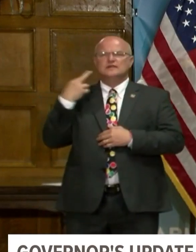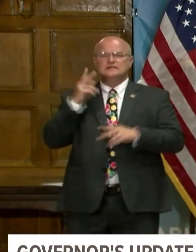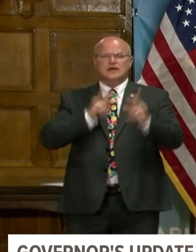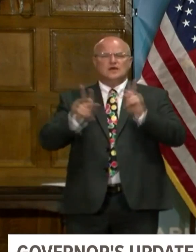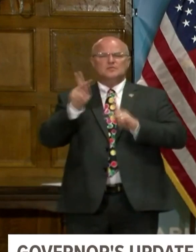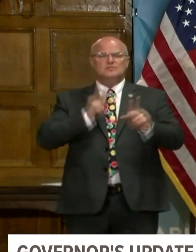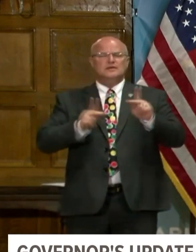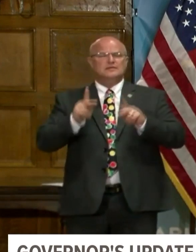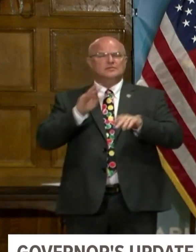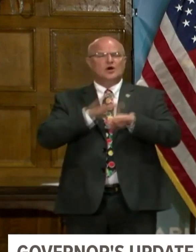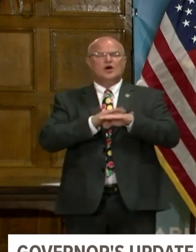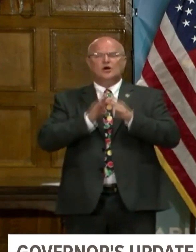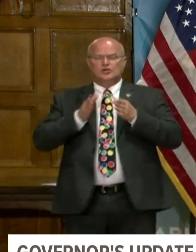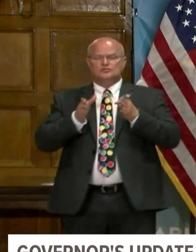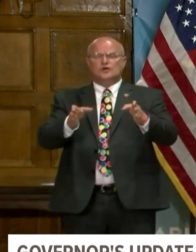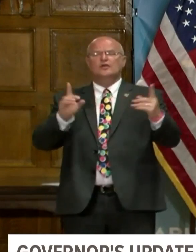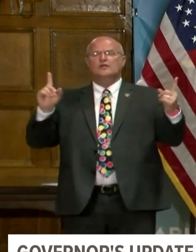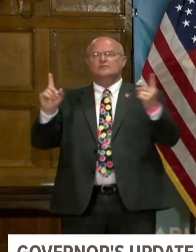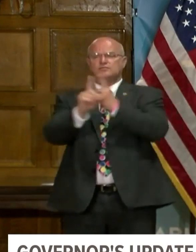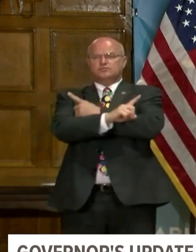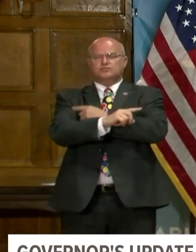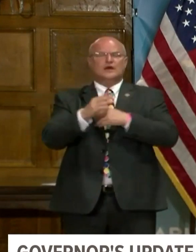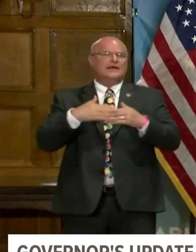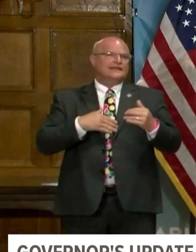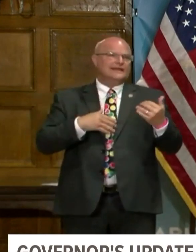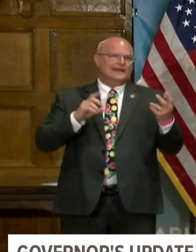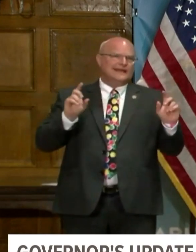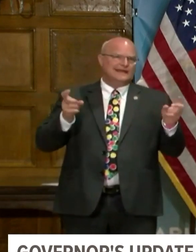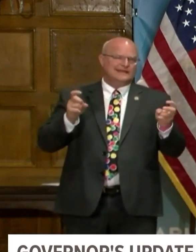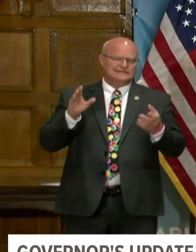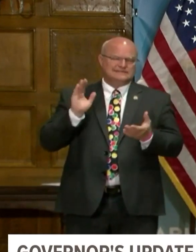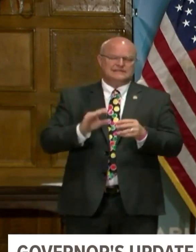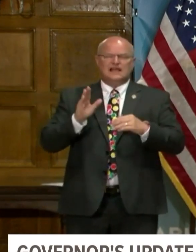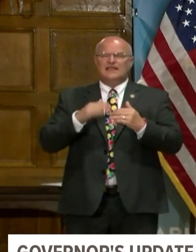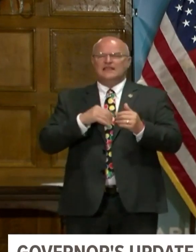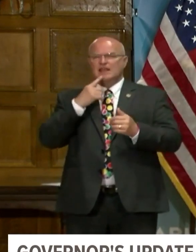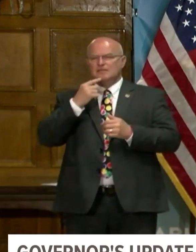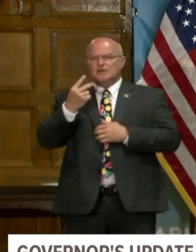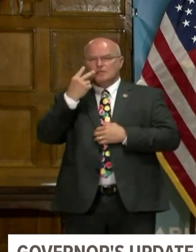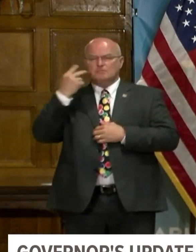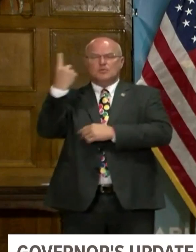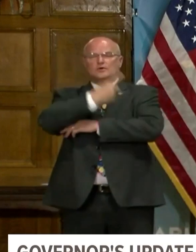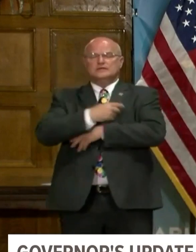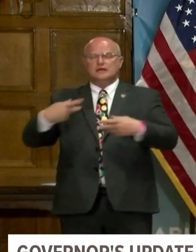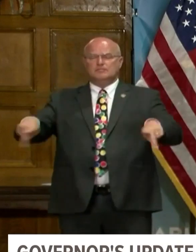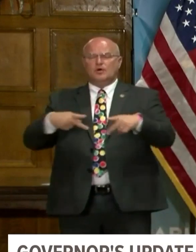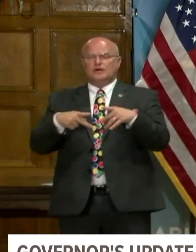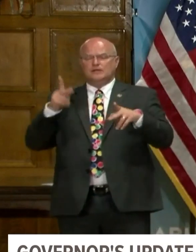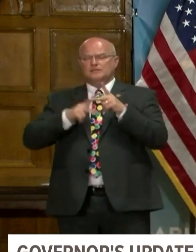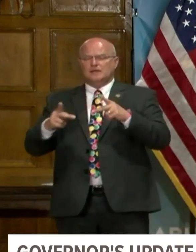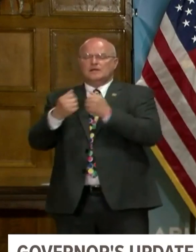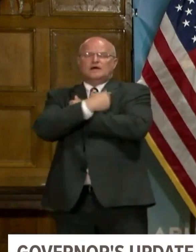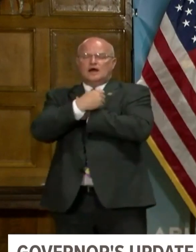on a trail is much lower risk than, say, being at a Memorial Day party where people are hugging and kissing each